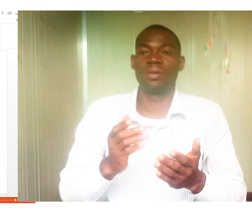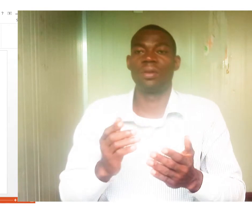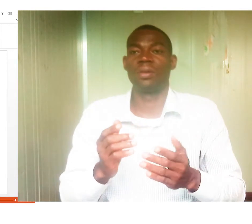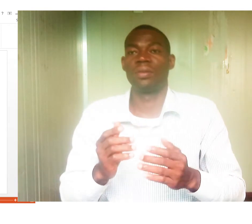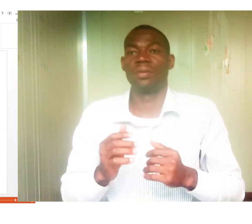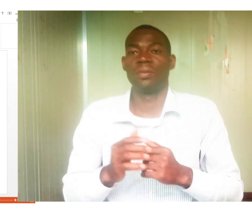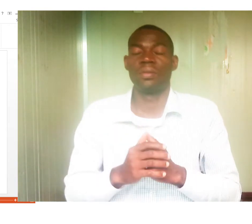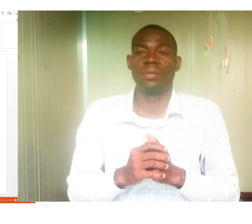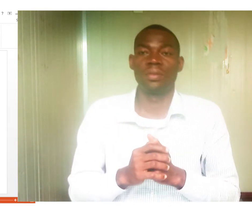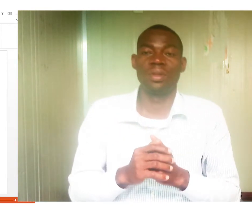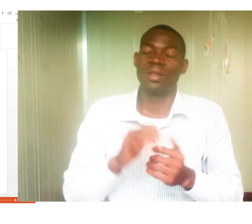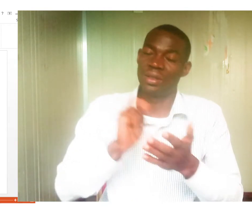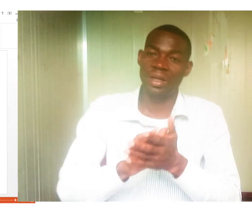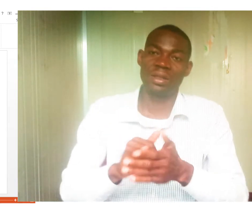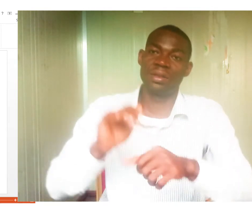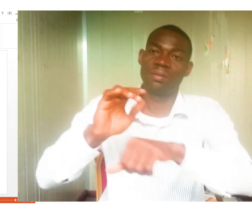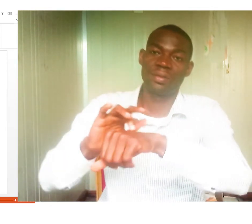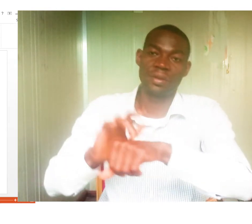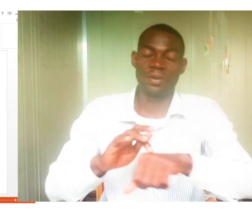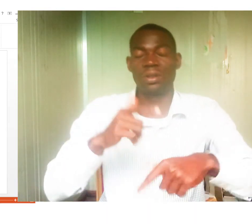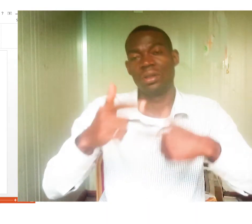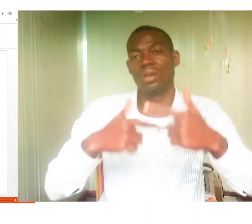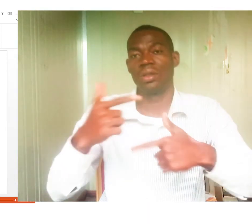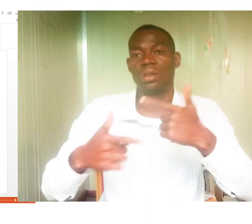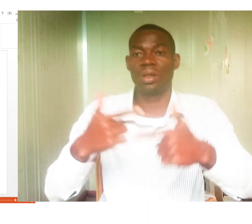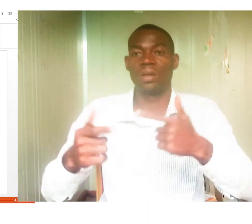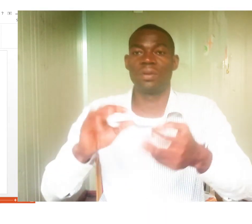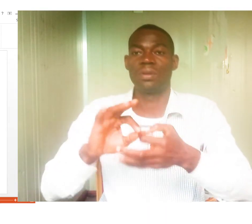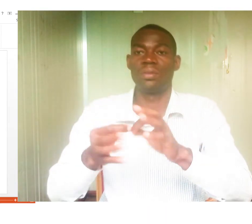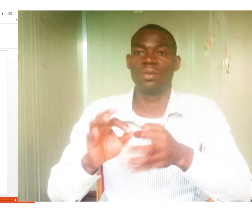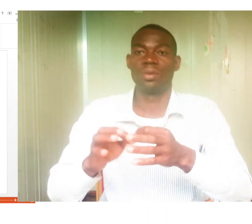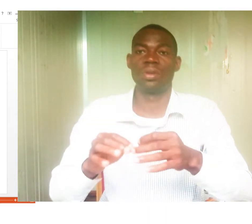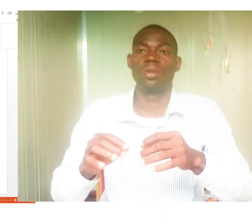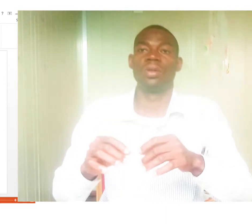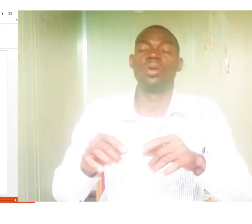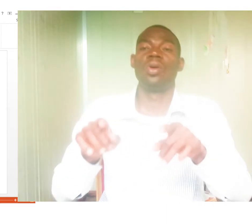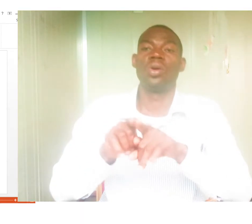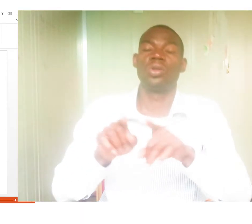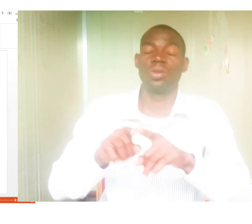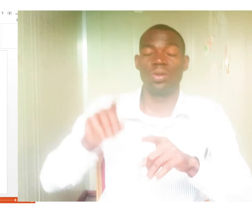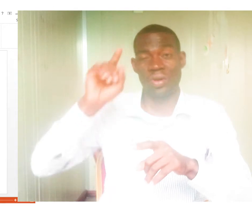underqualified sign language interpreters, as well as lack of political will.